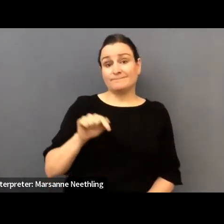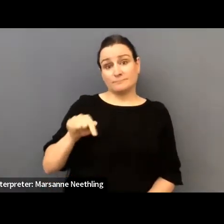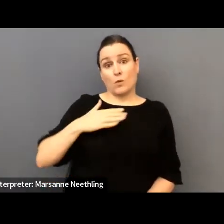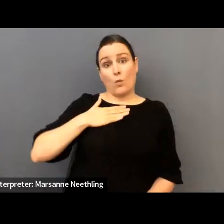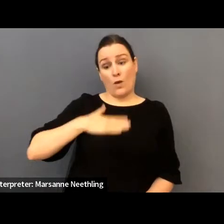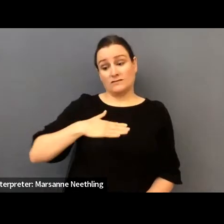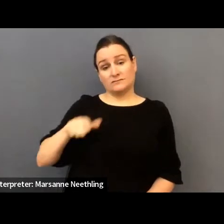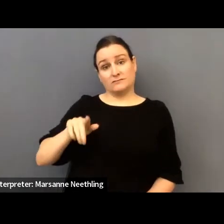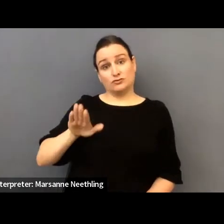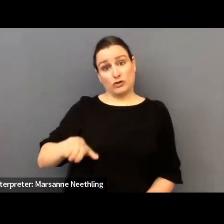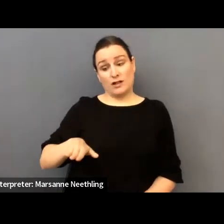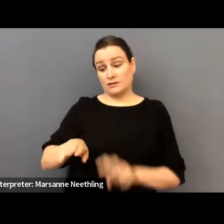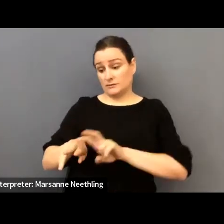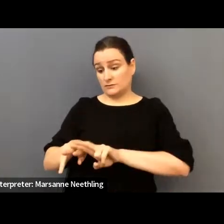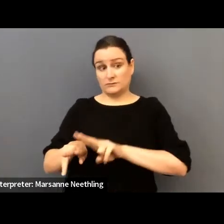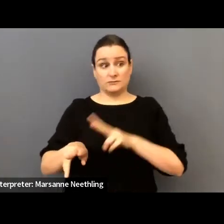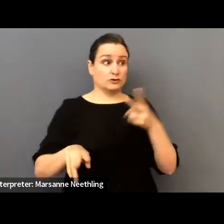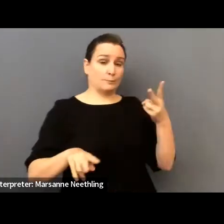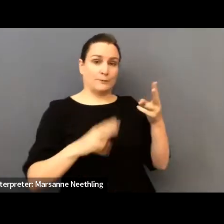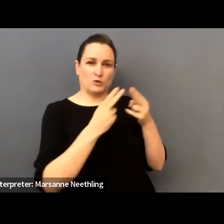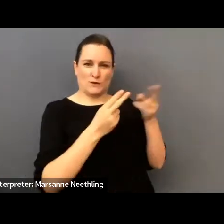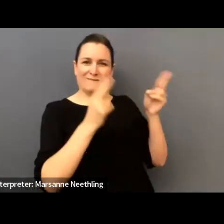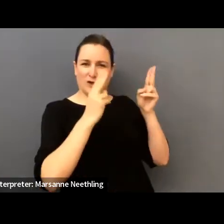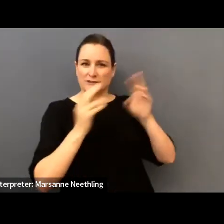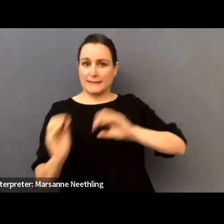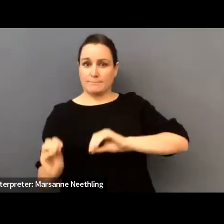institutions, we're also talking about